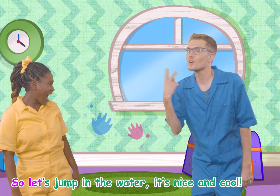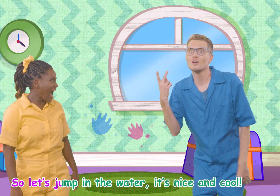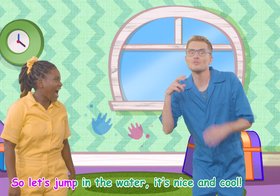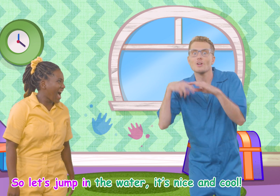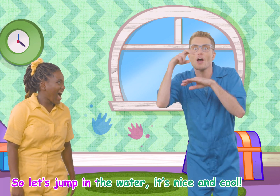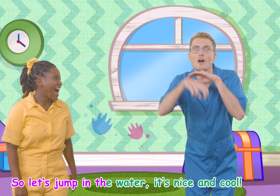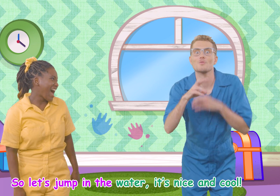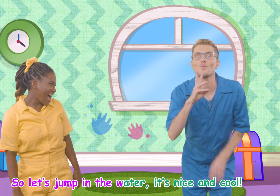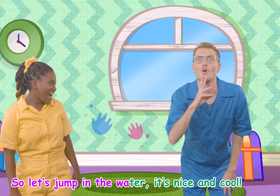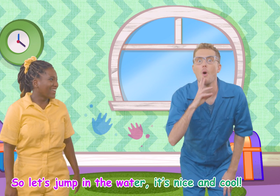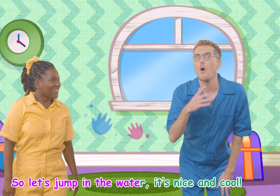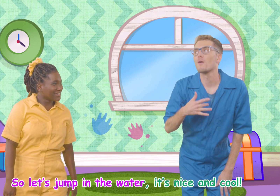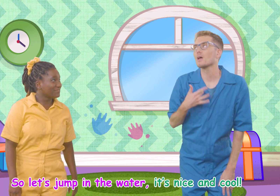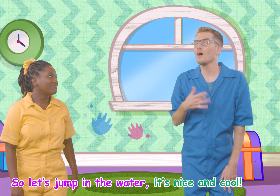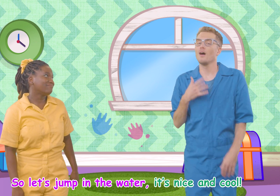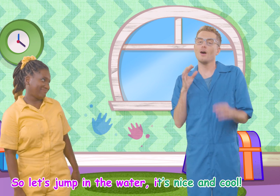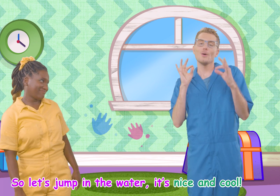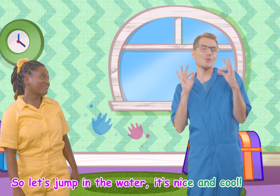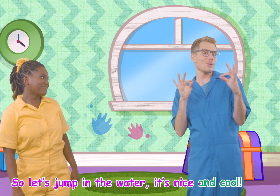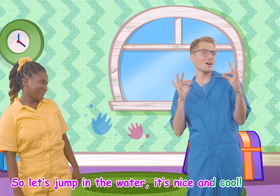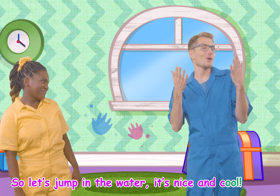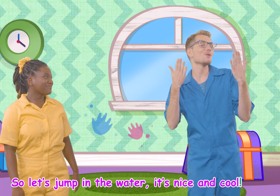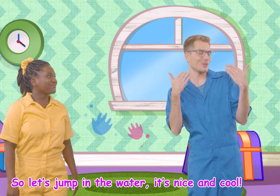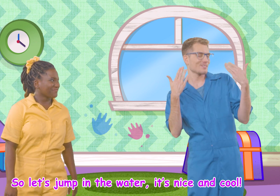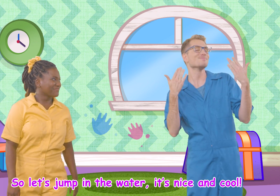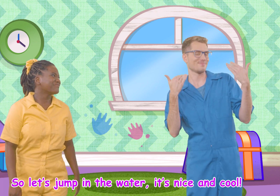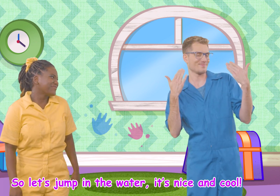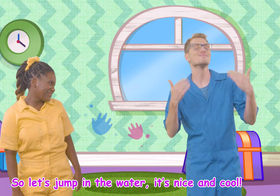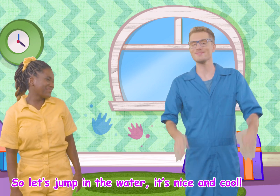jump in the water, it's nice and cool.